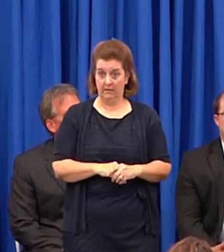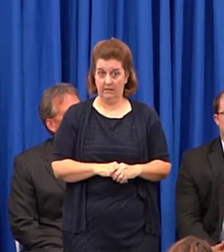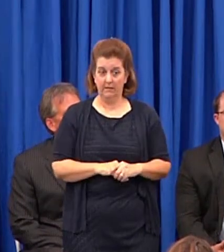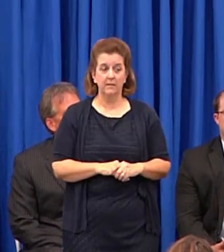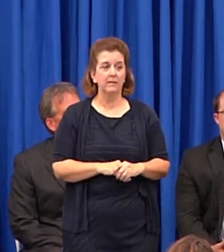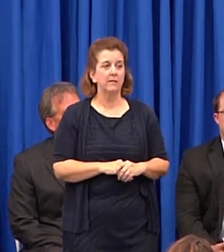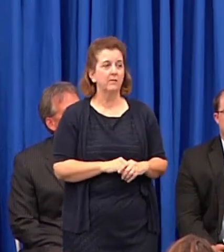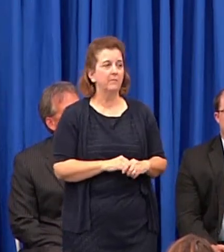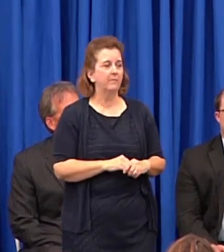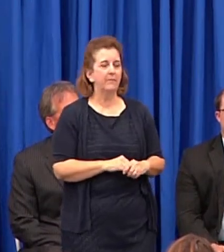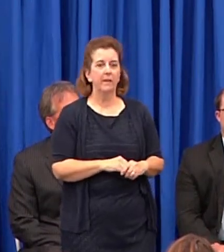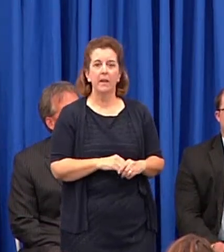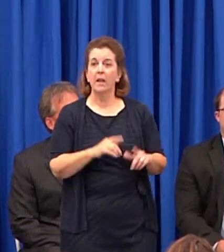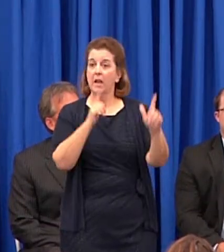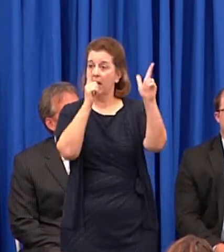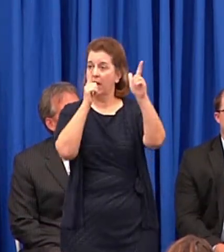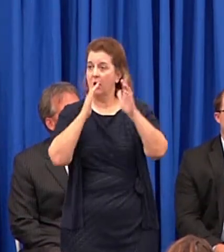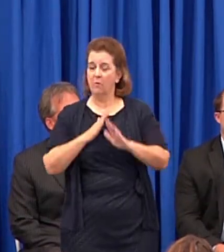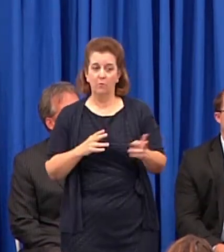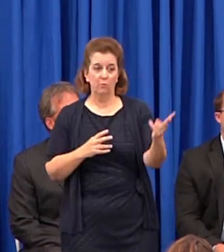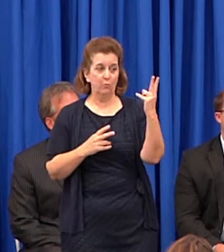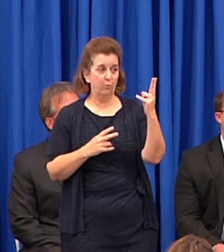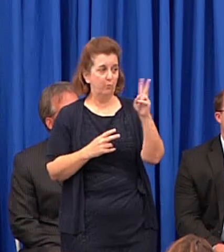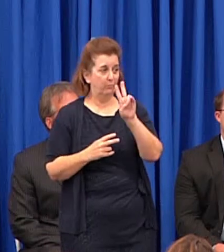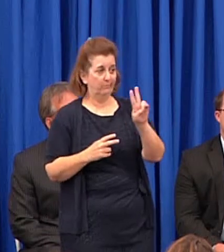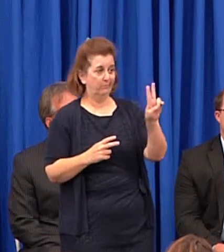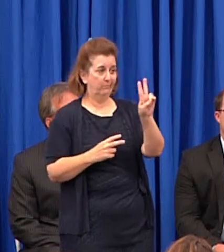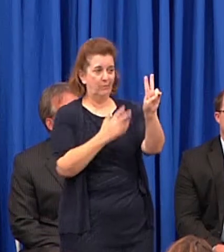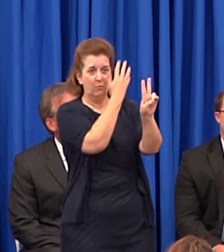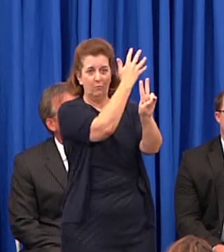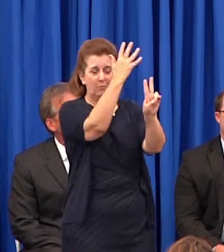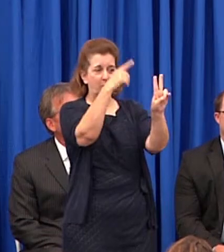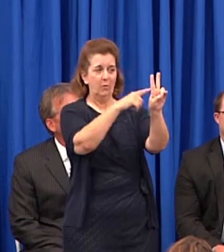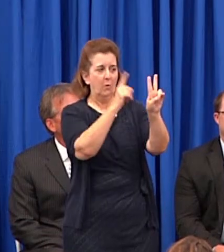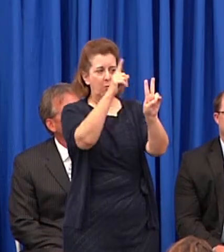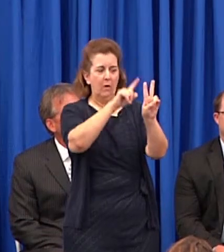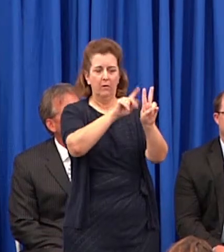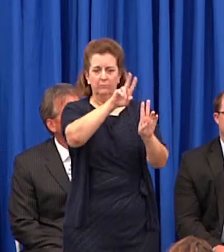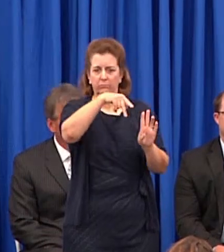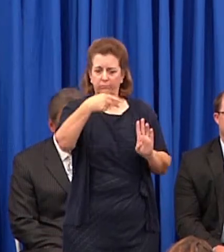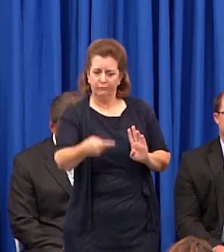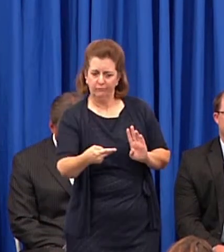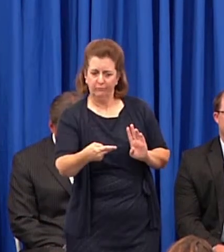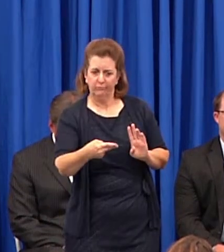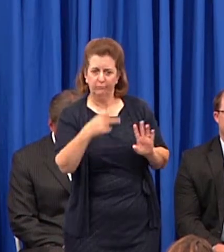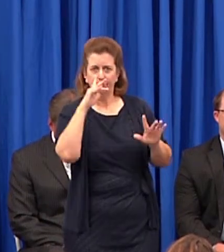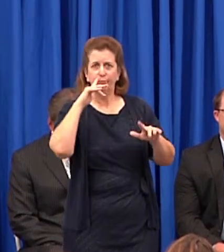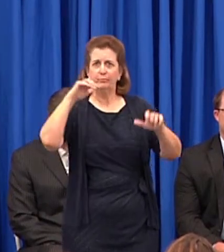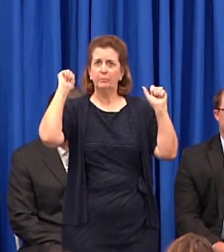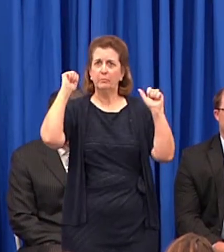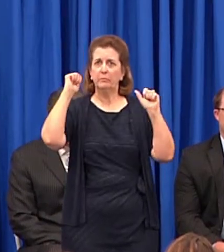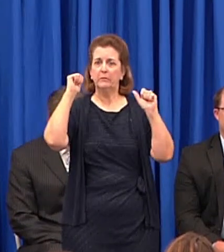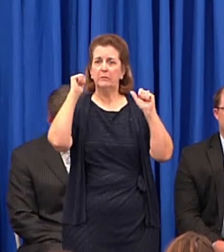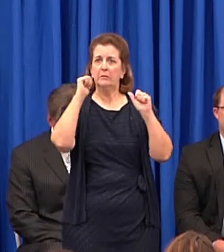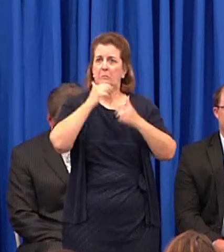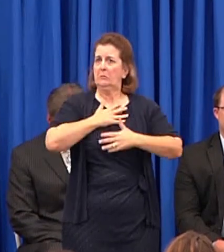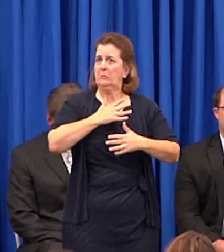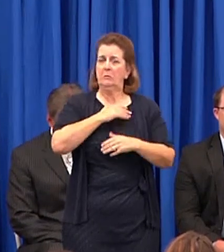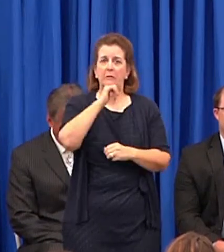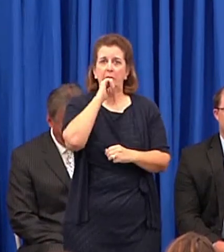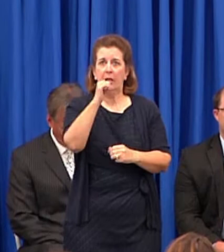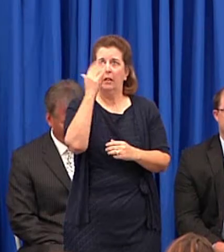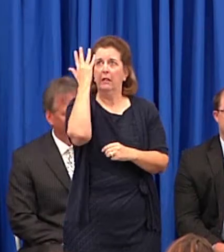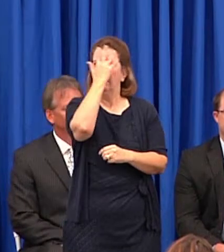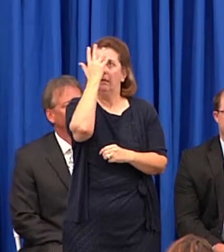Two hunters are out in the woods when one of them collapses. He's not breathing and his eyes are glazed. The other guy whips out a cell phone